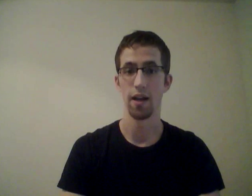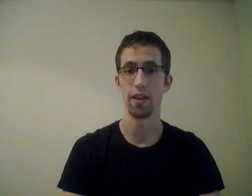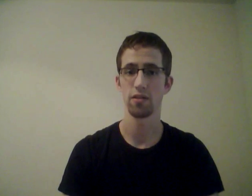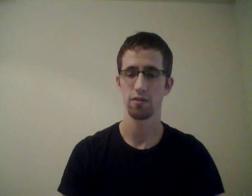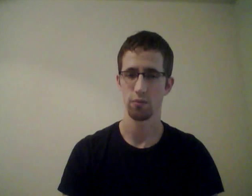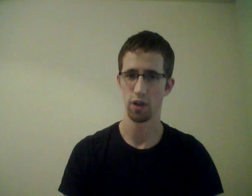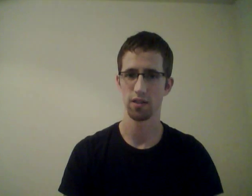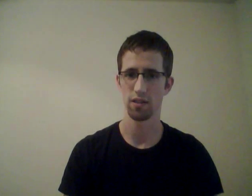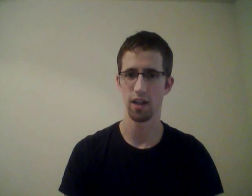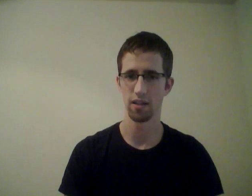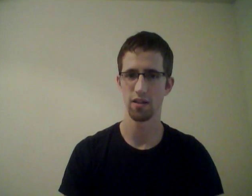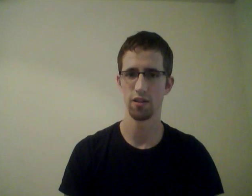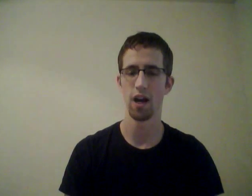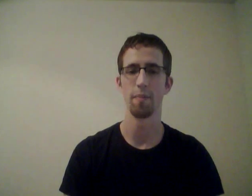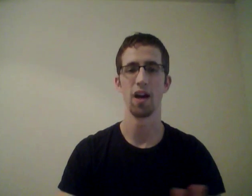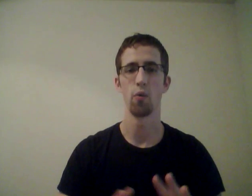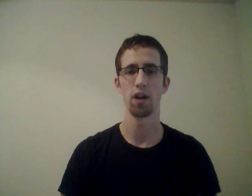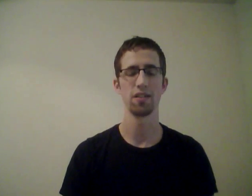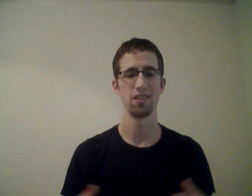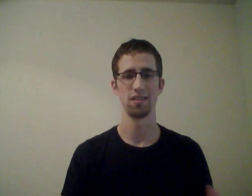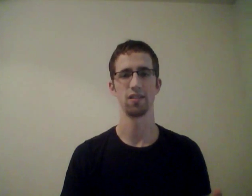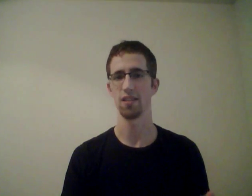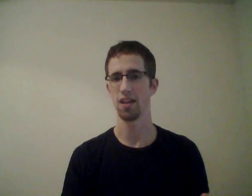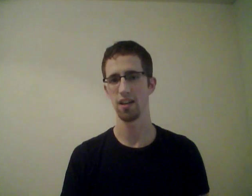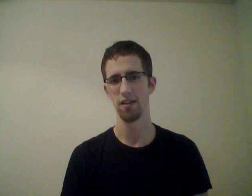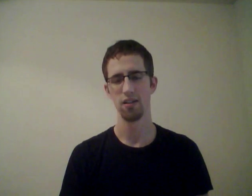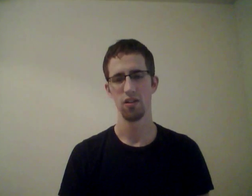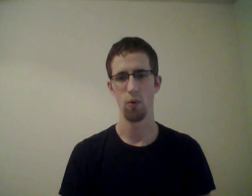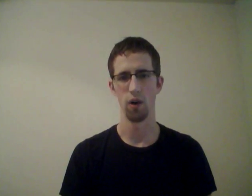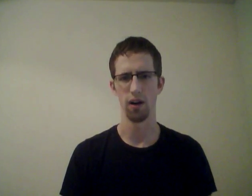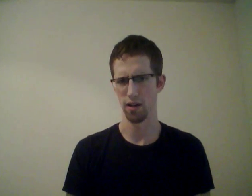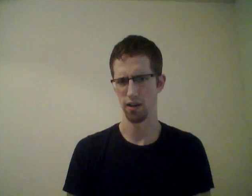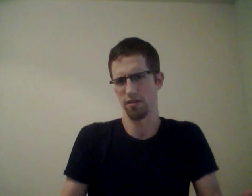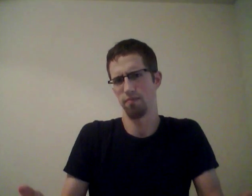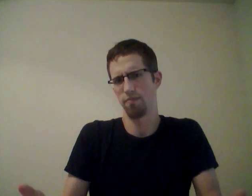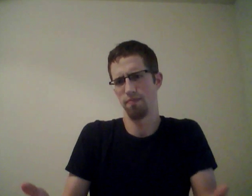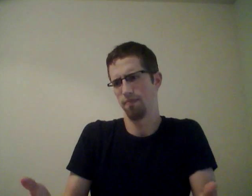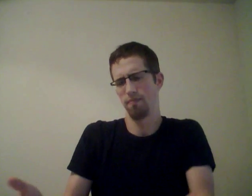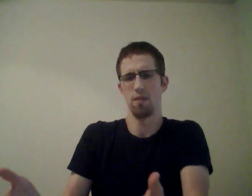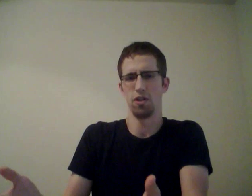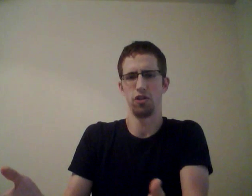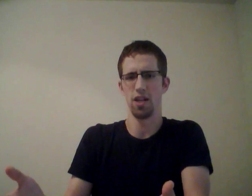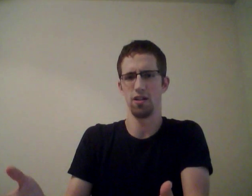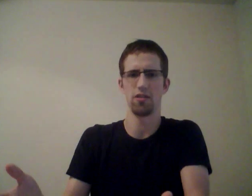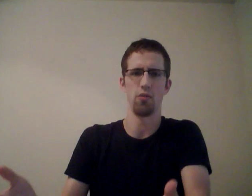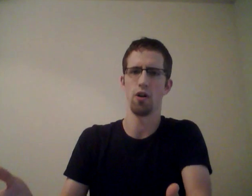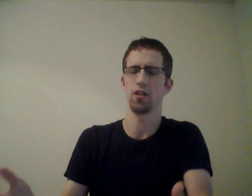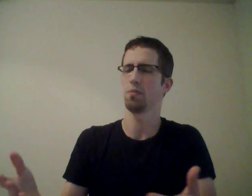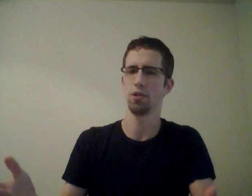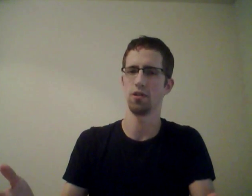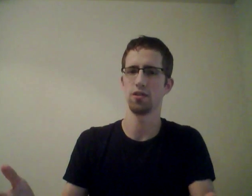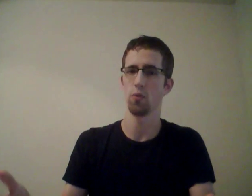that is work as in a job. Now work isn't to succeed, or the machine doesn't work, the computer doesn't